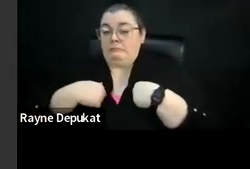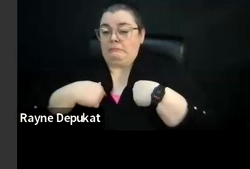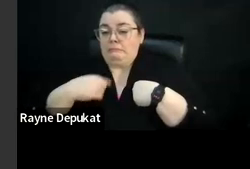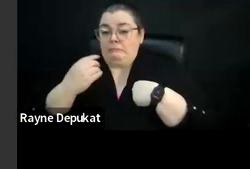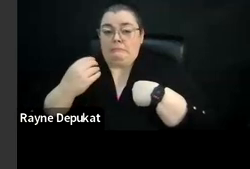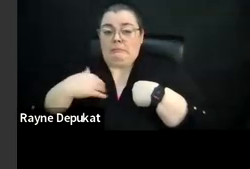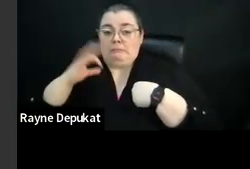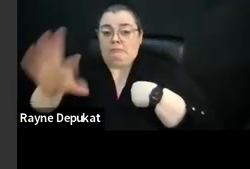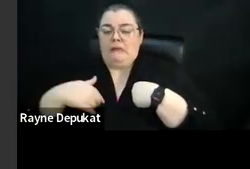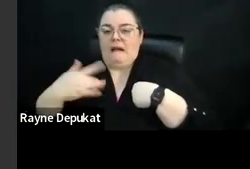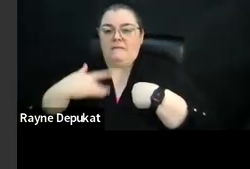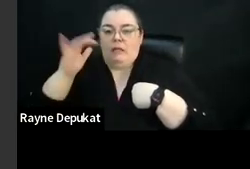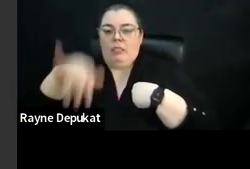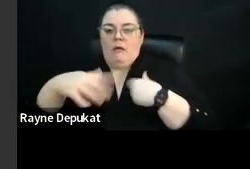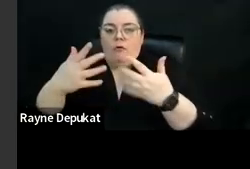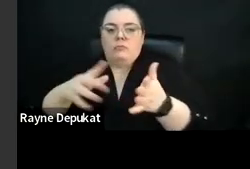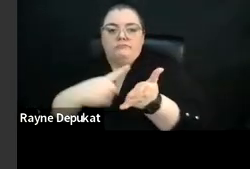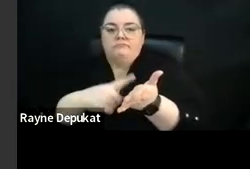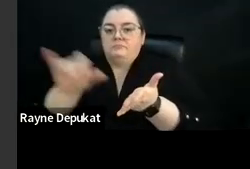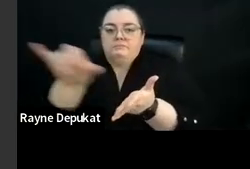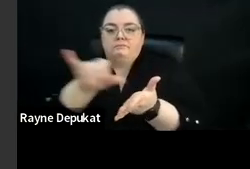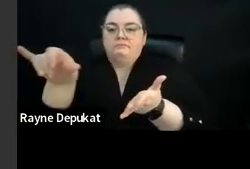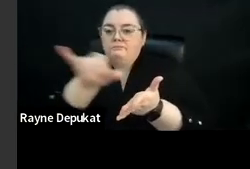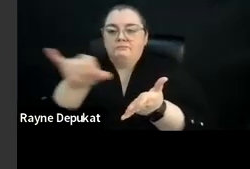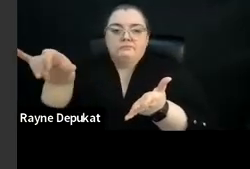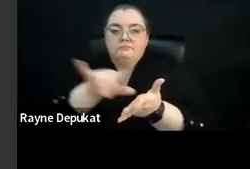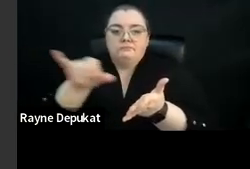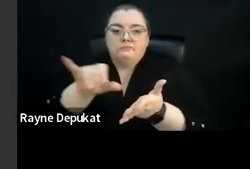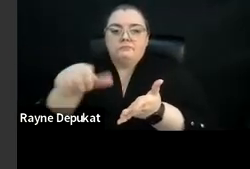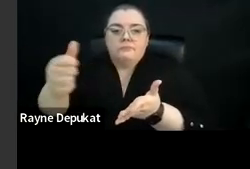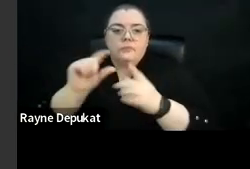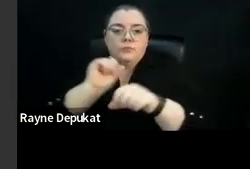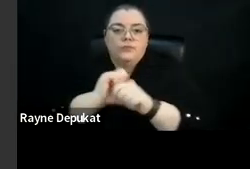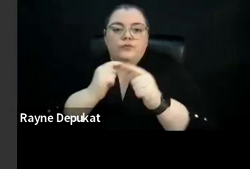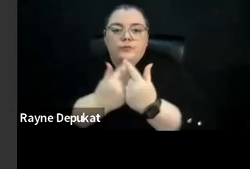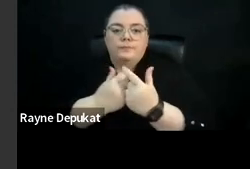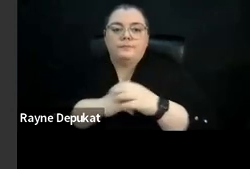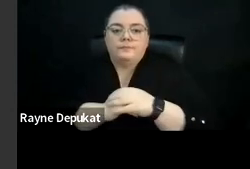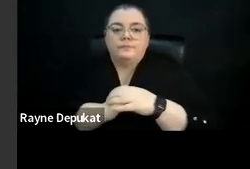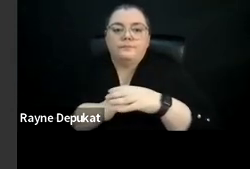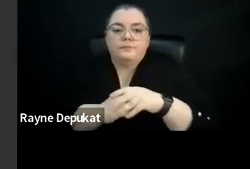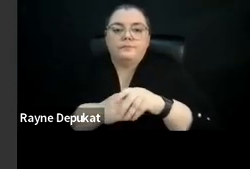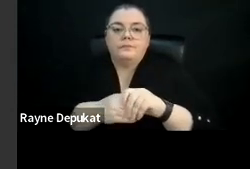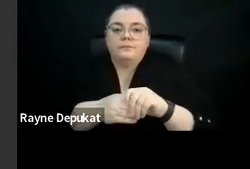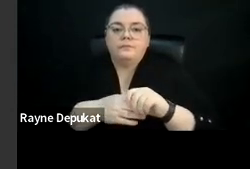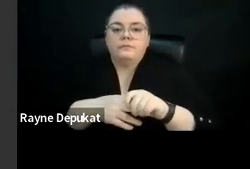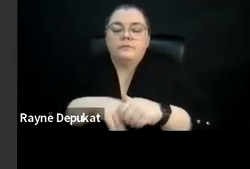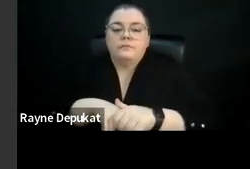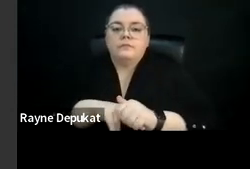I feel like this has already been discussed on the first work group.